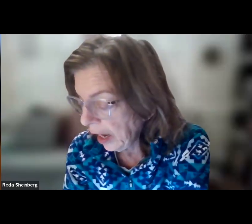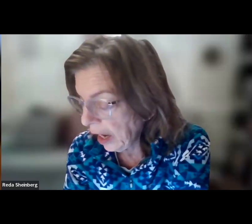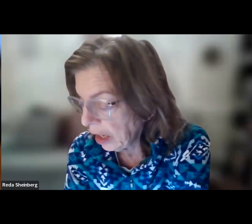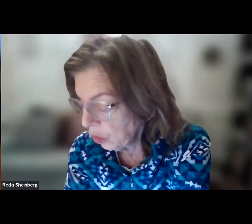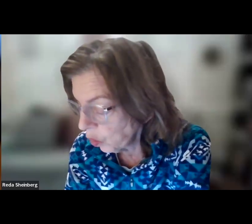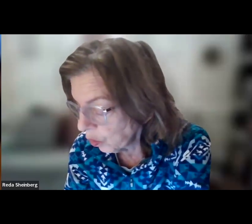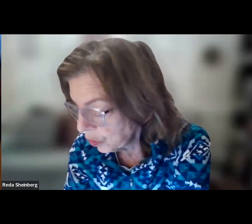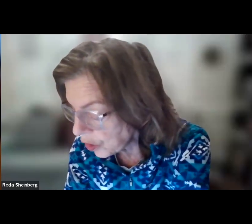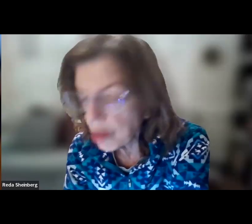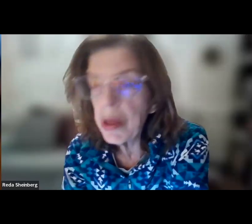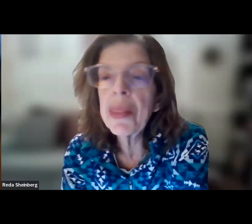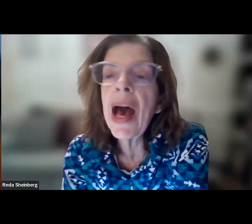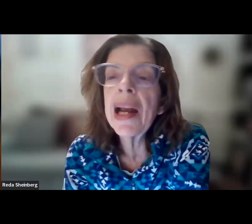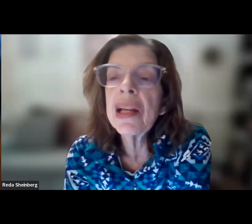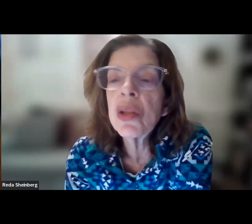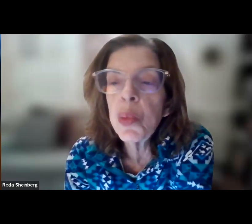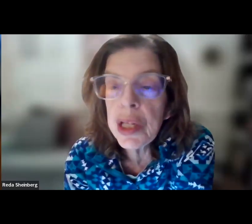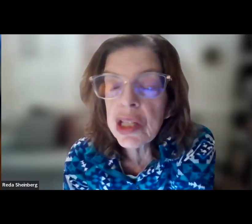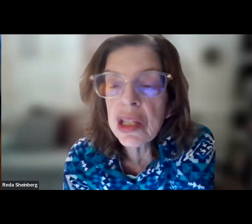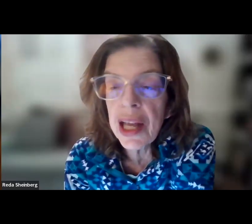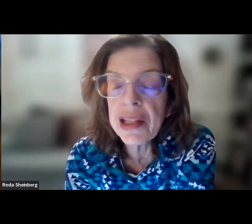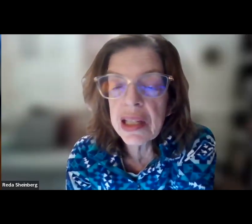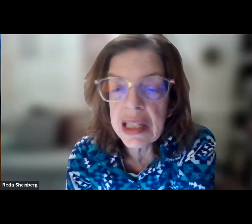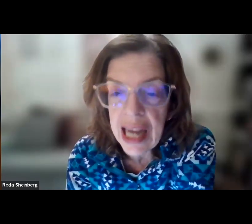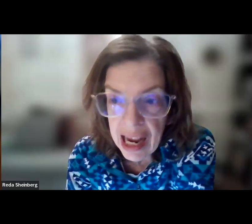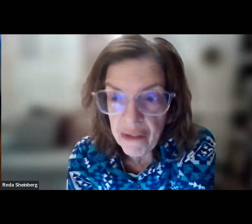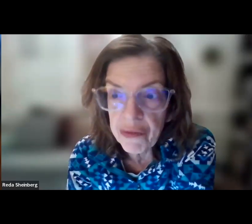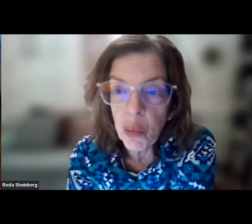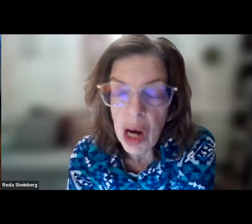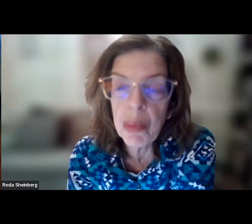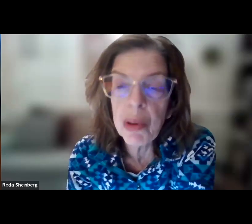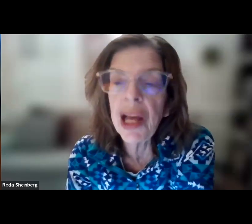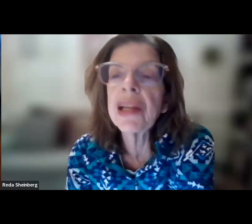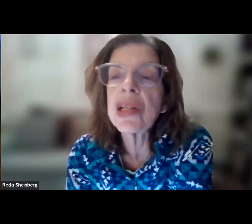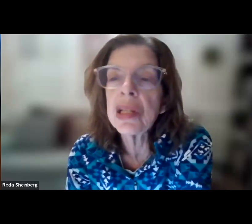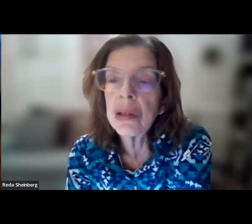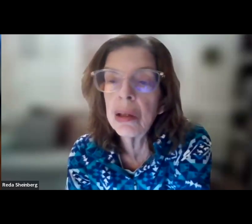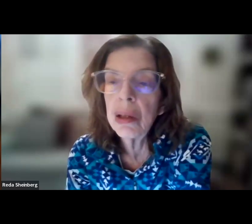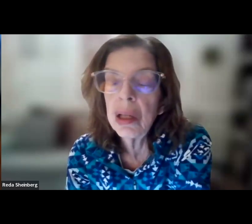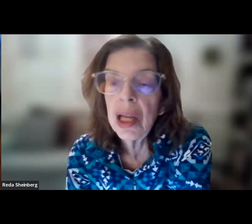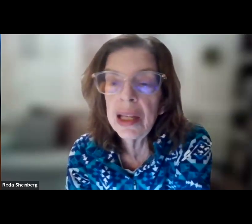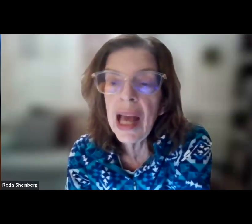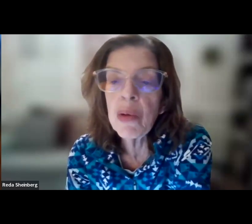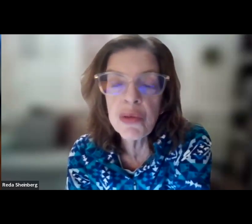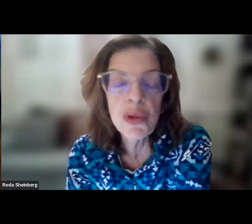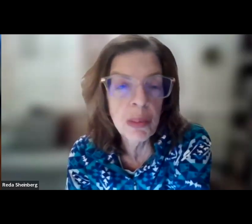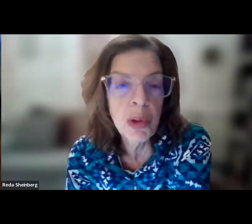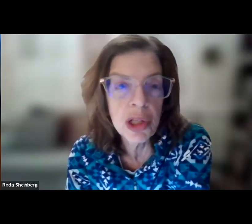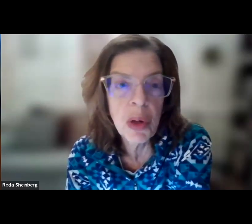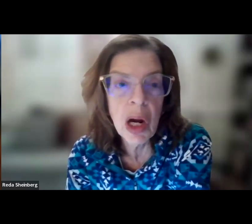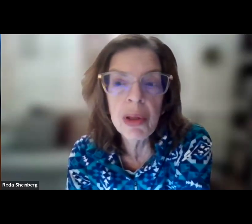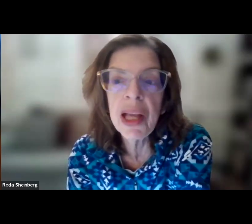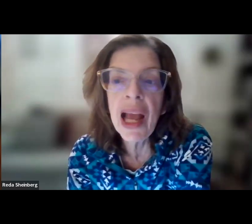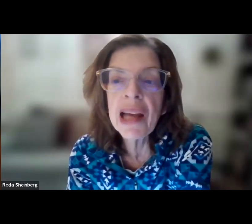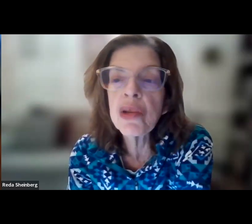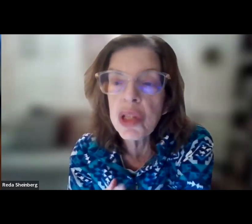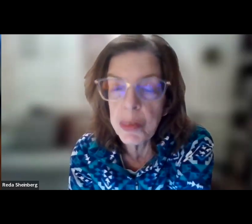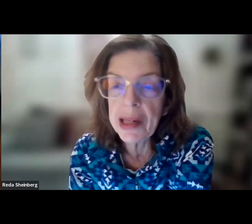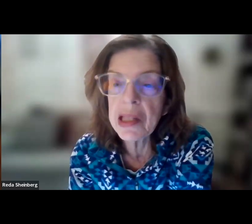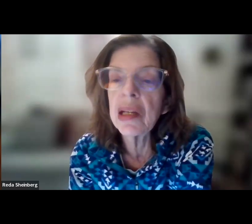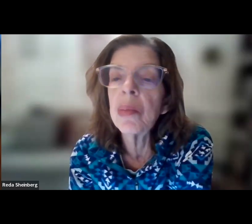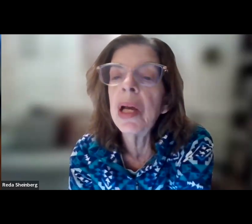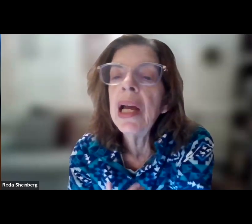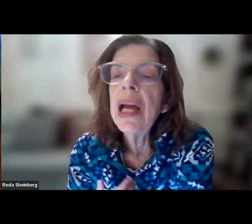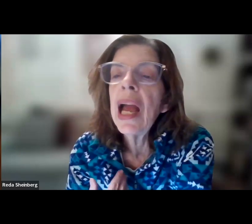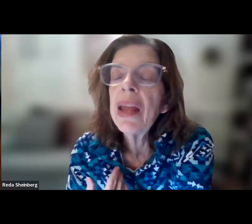self-direction. And what was good about that is that we could select staff Robert liked. And that was very important to Robert. They had